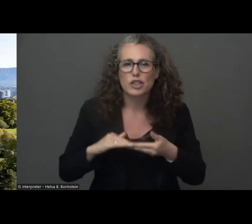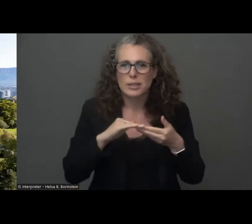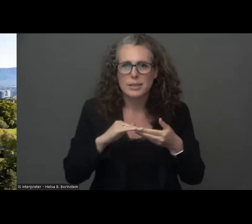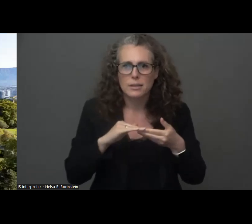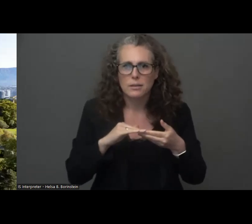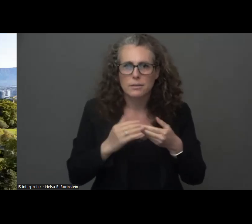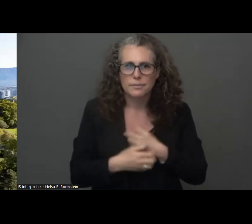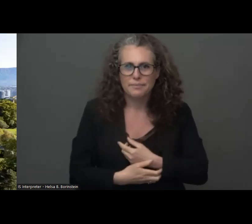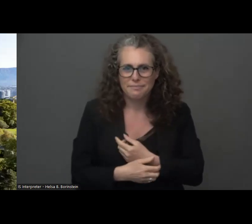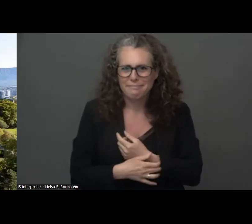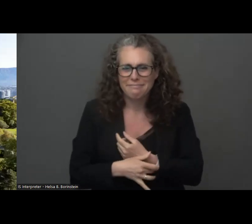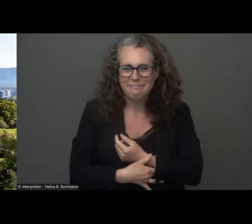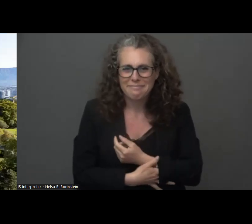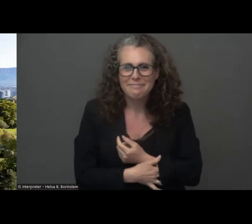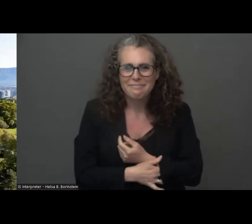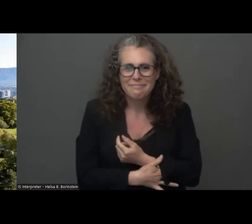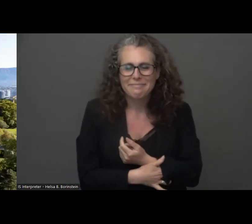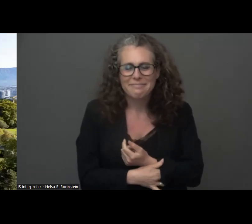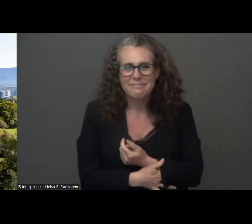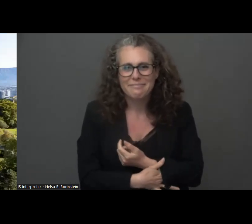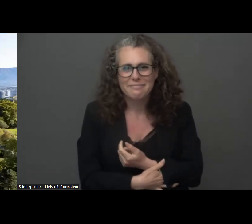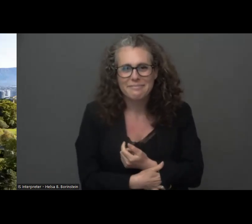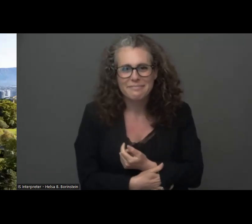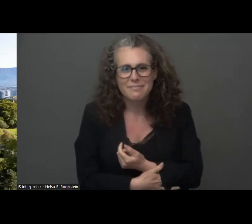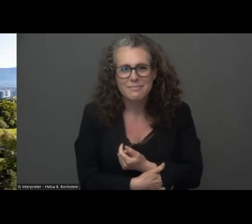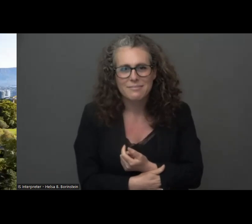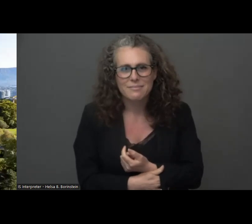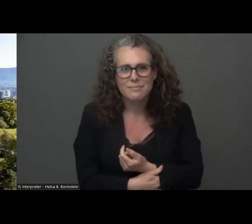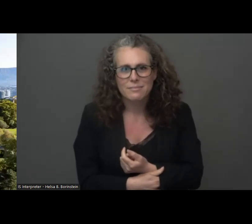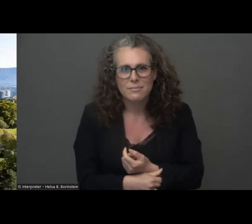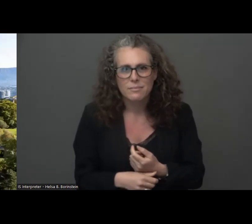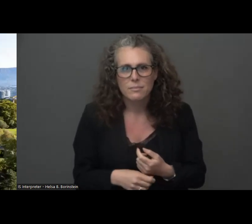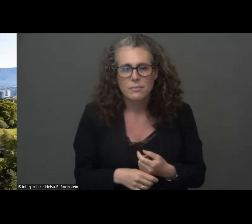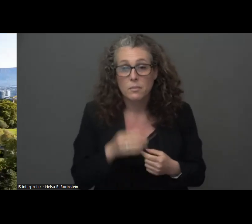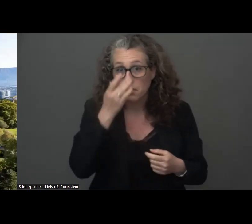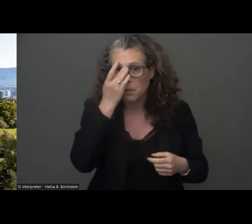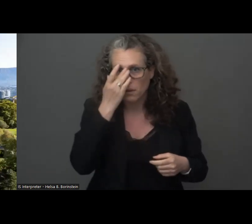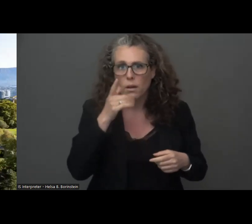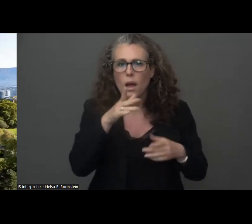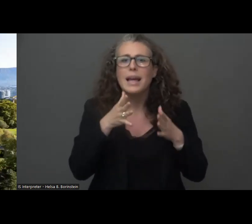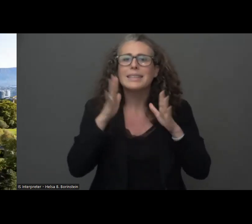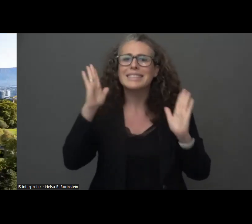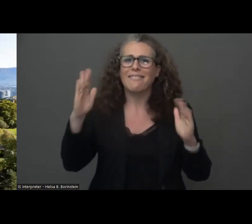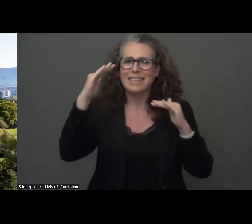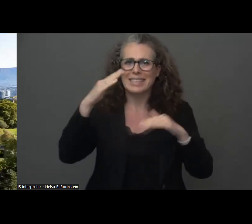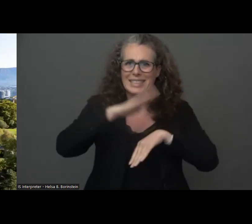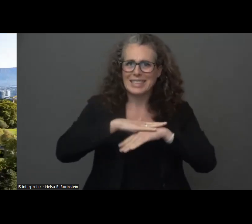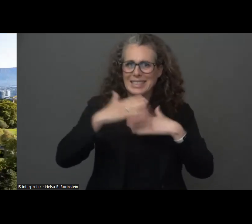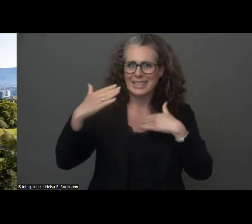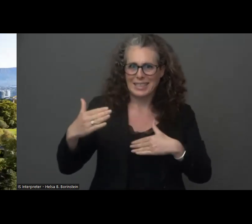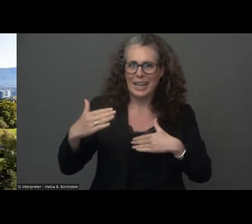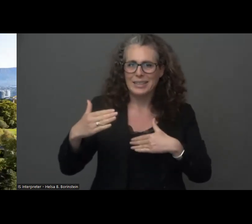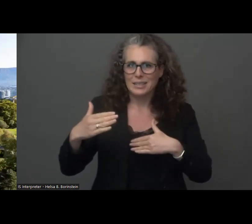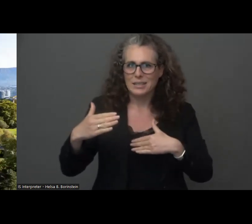Excuse me. First, it is at the requirements definition stage that inclusion must be considered. As Andy